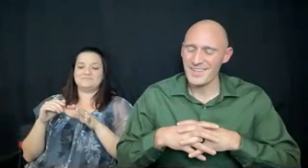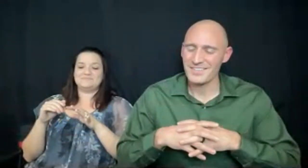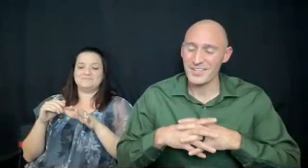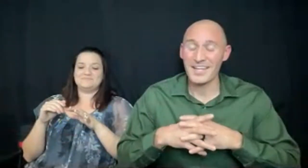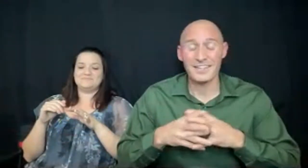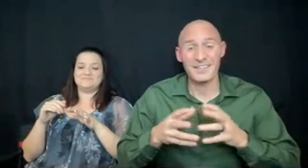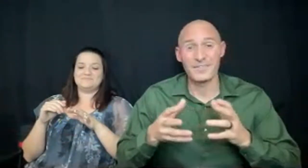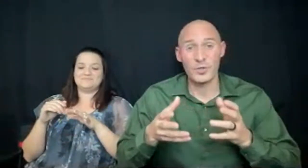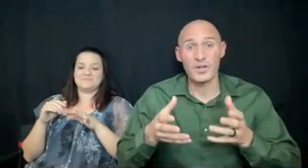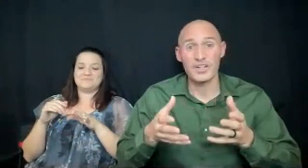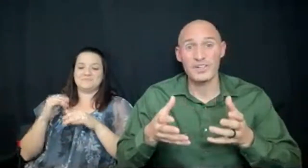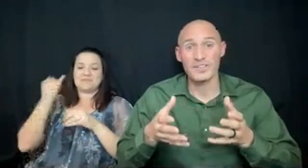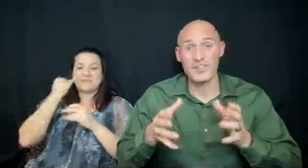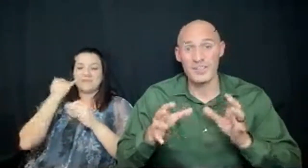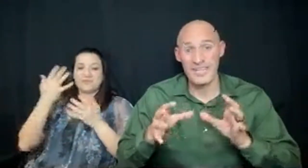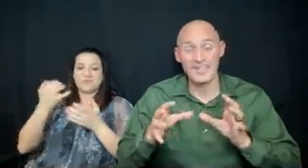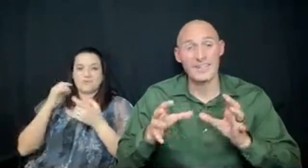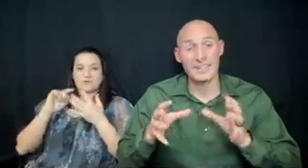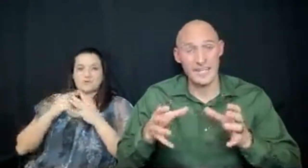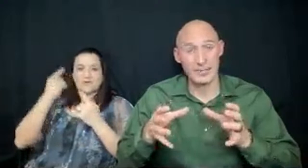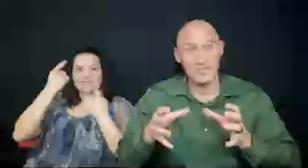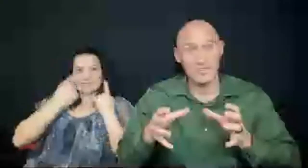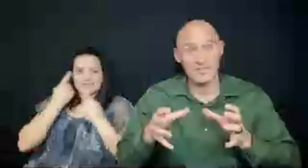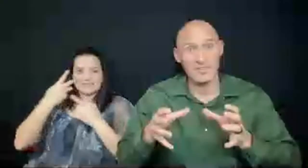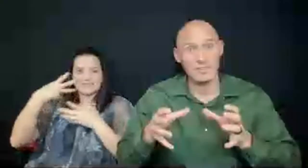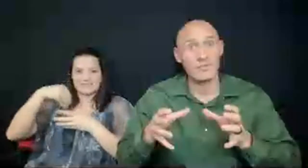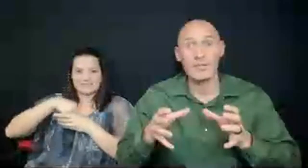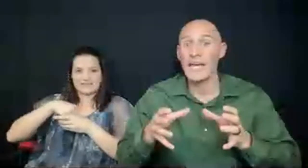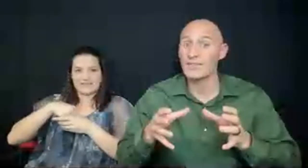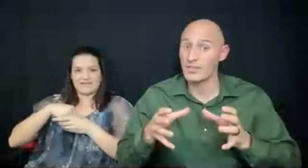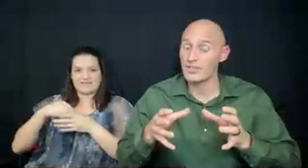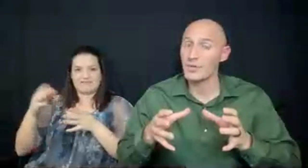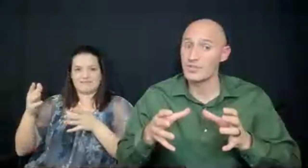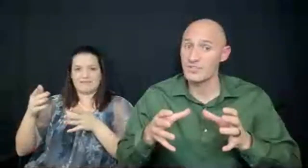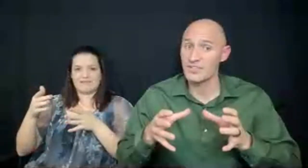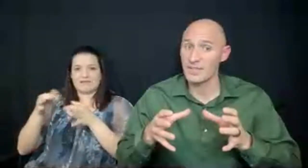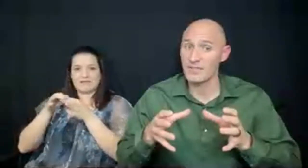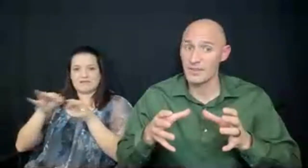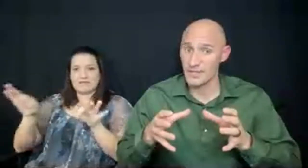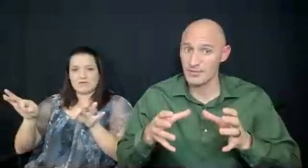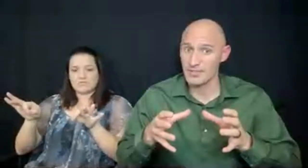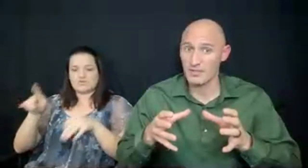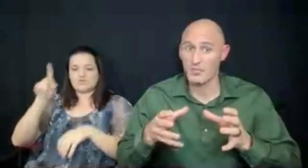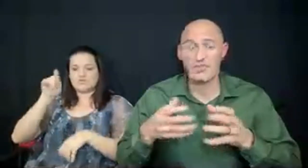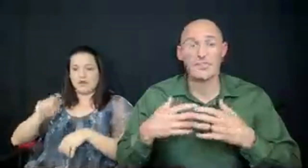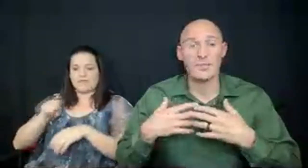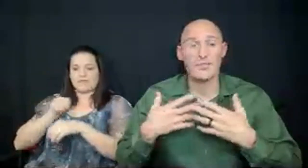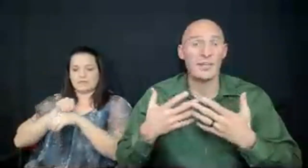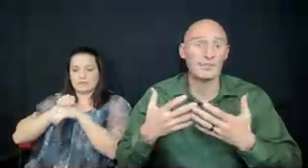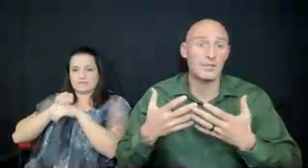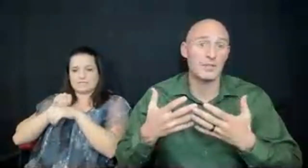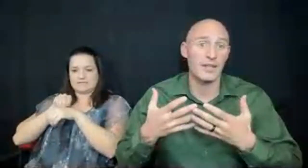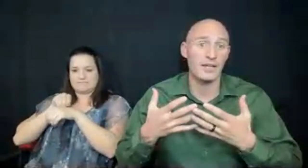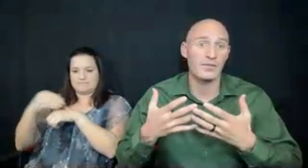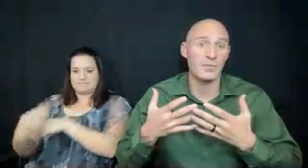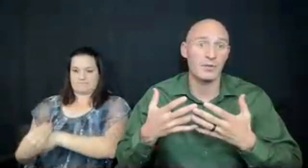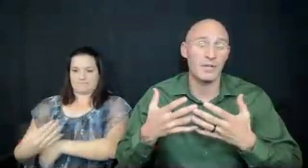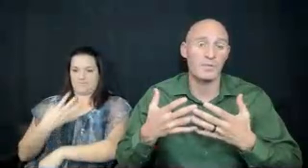so yeah, if you want to start thinking in the language first, then you really have to expose yourself to the language. And this is something that we were able to